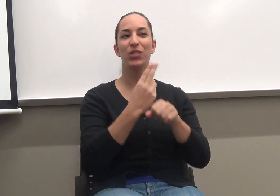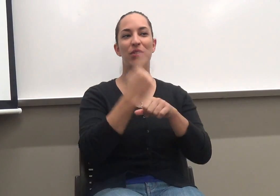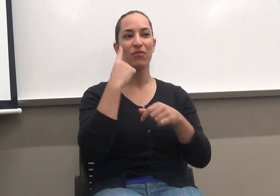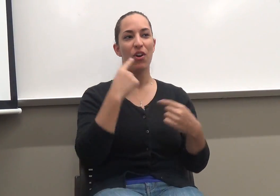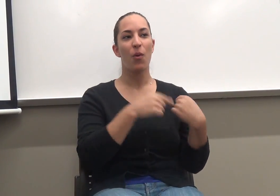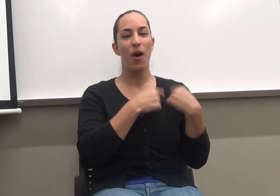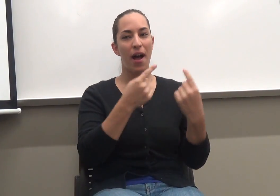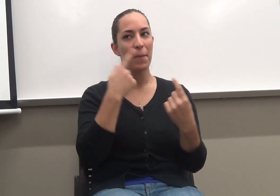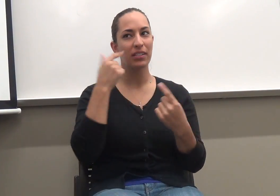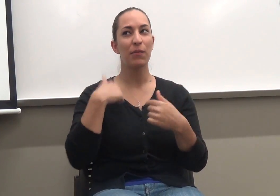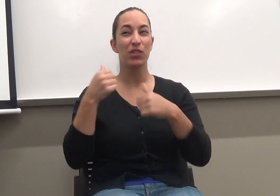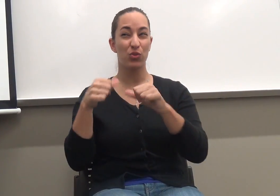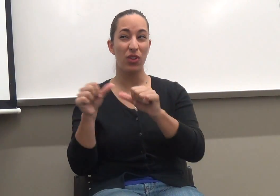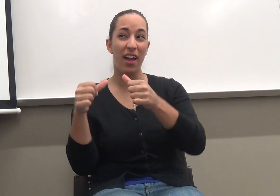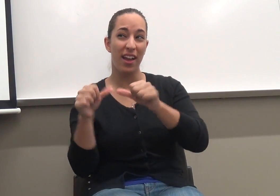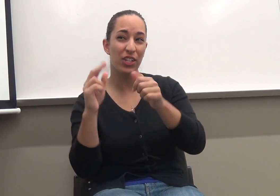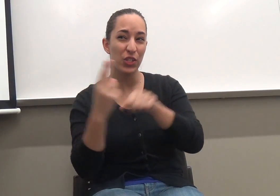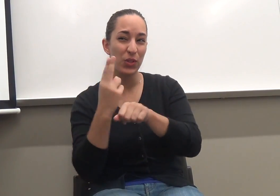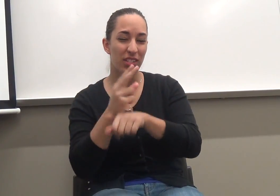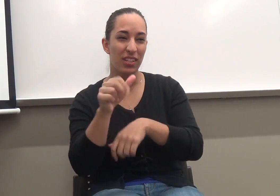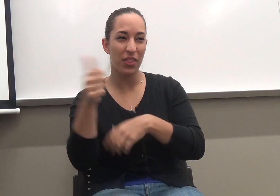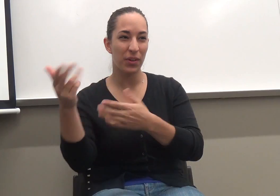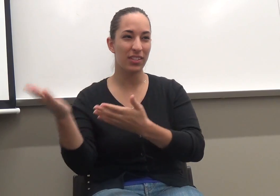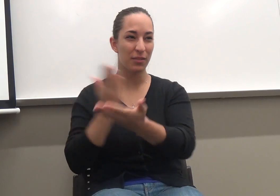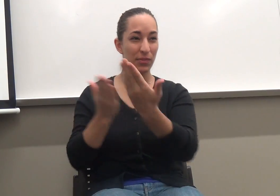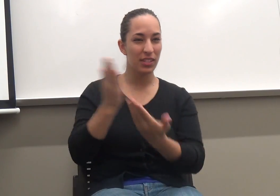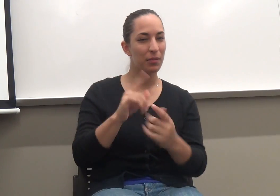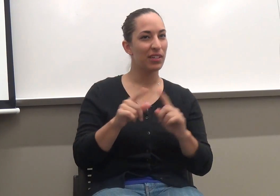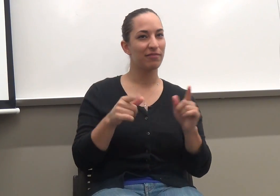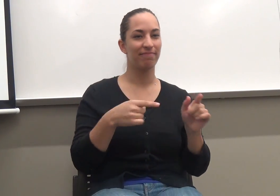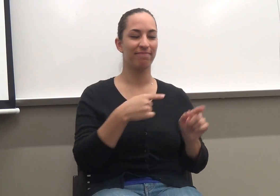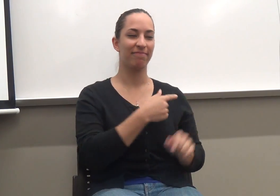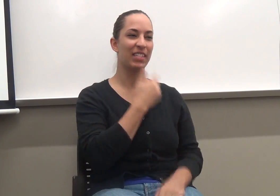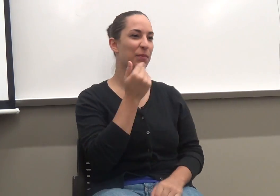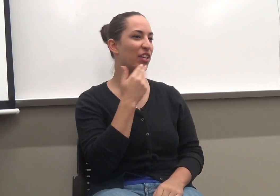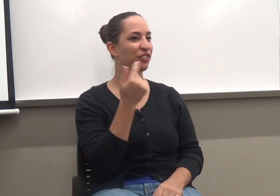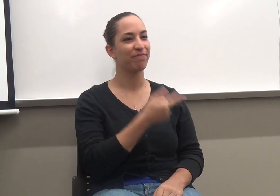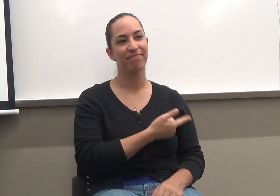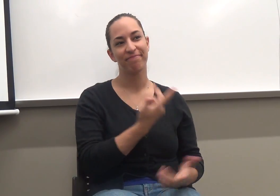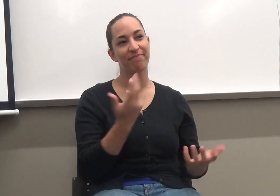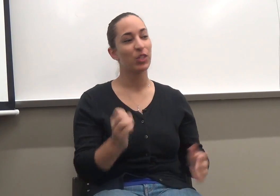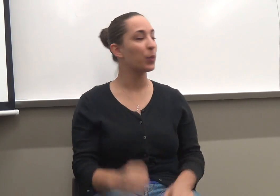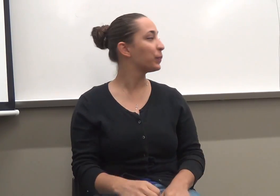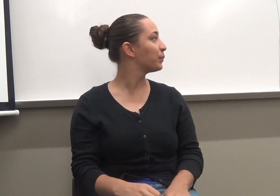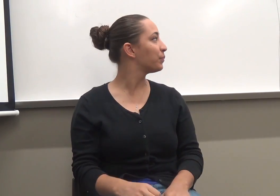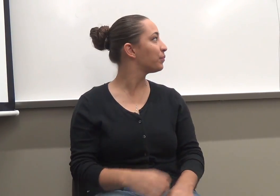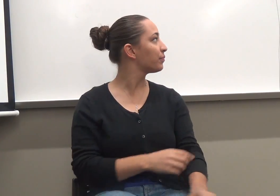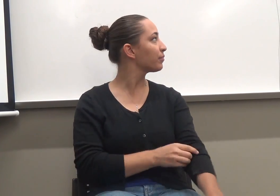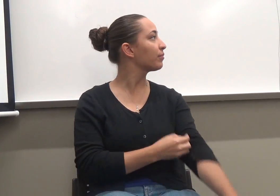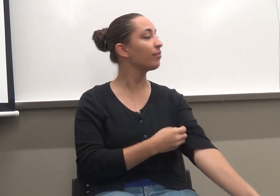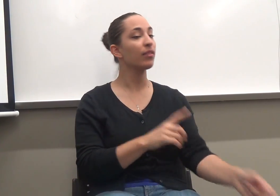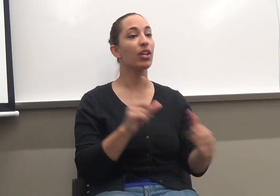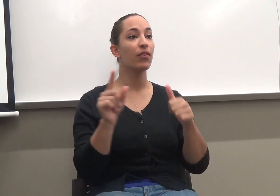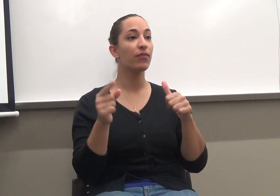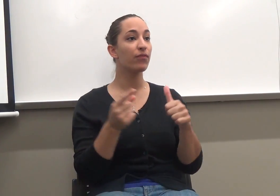like I said, it doesn't change. Okay, so the first one we're going to talk about is